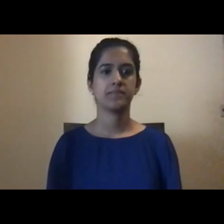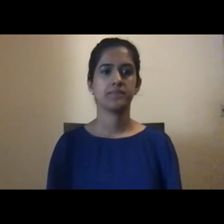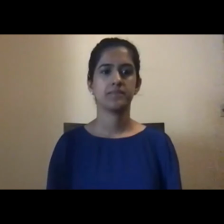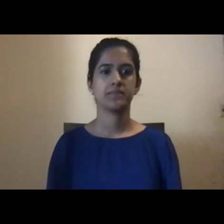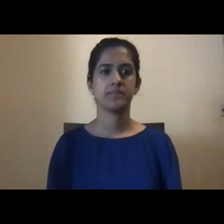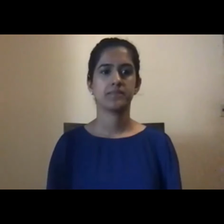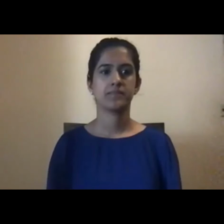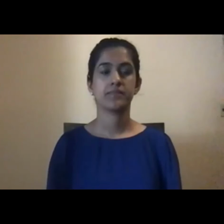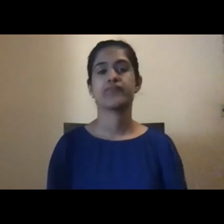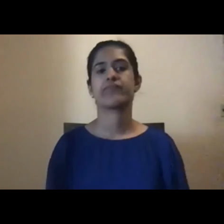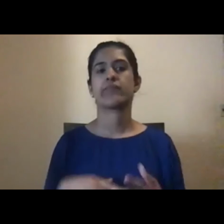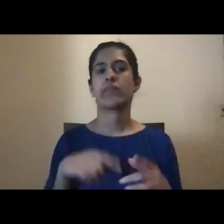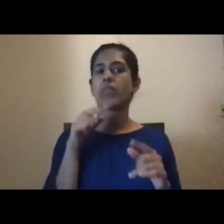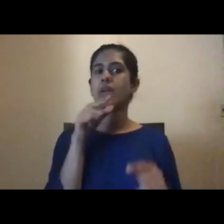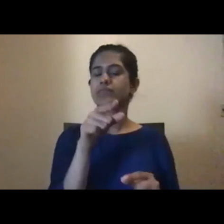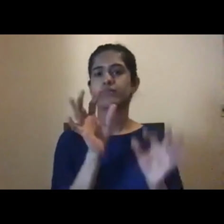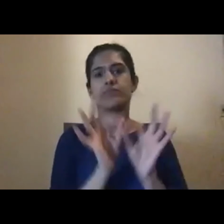see.